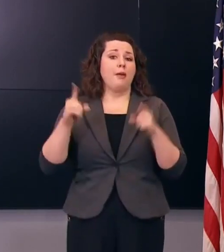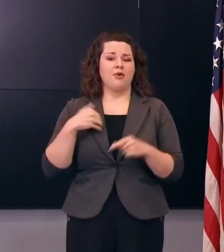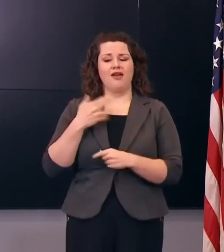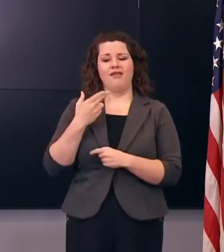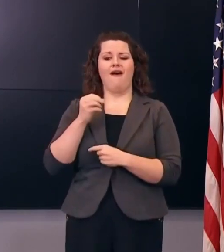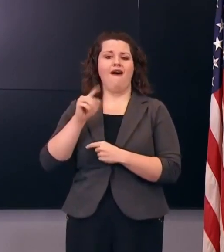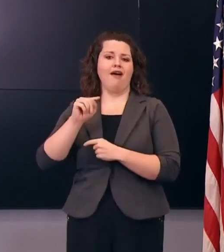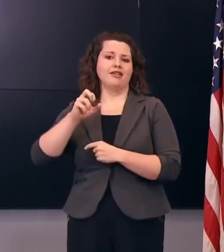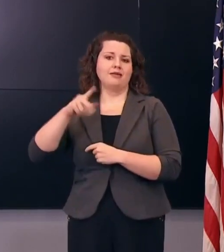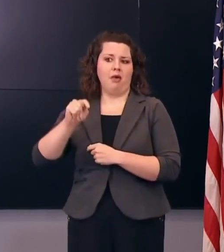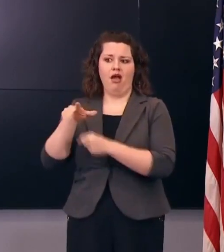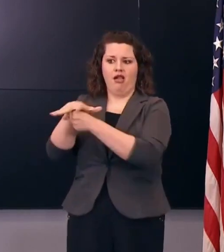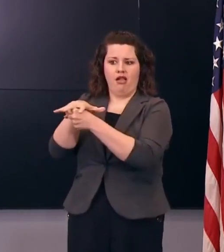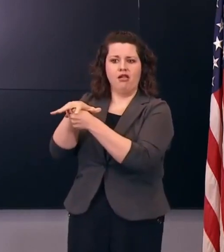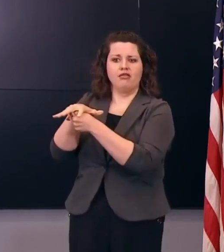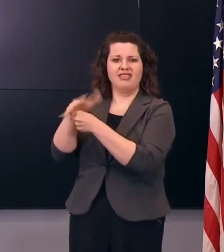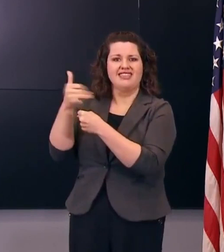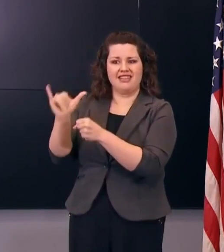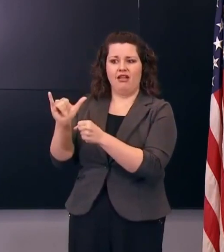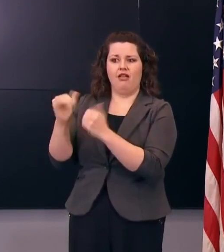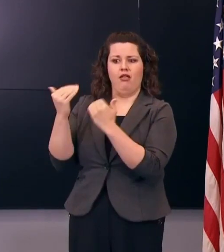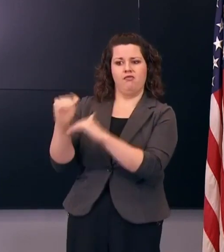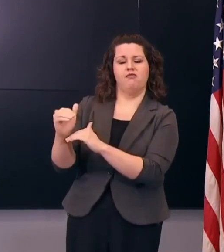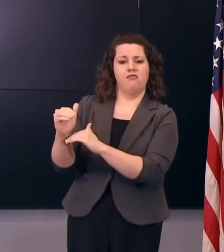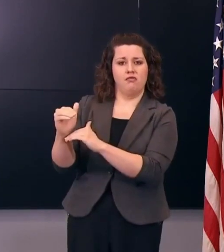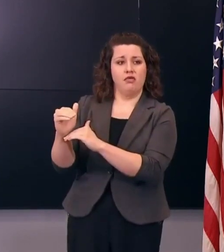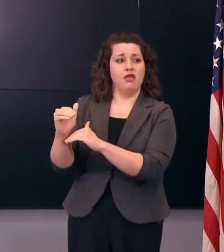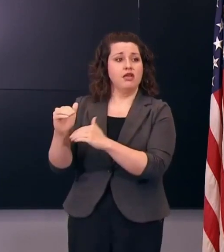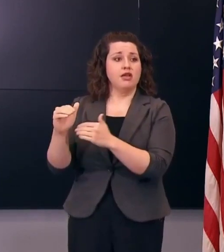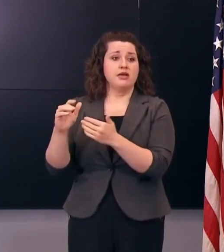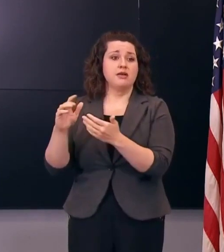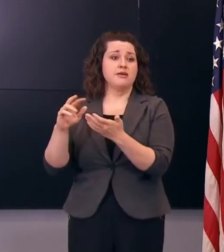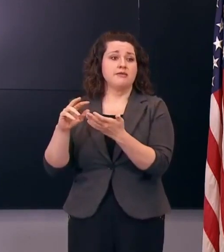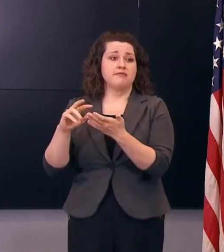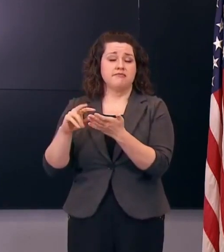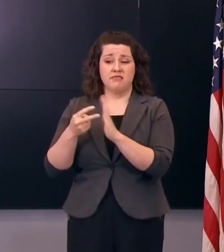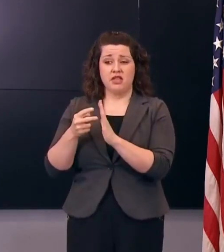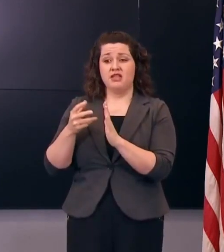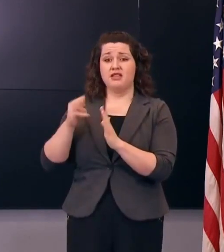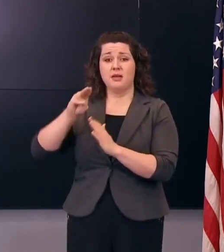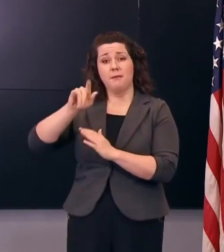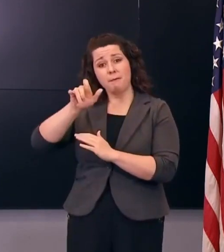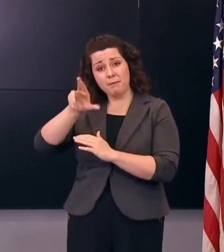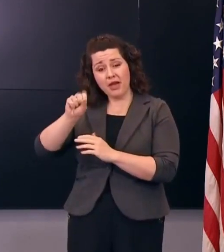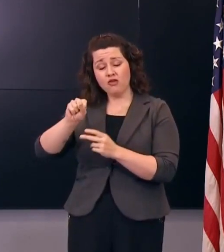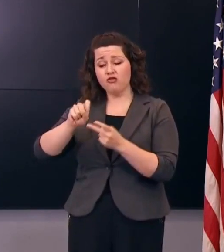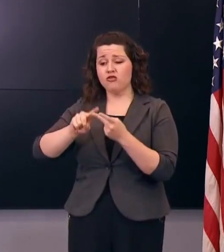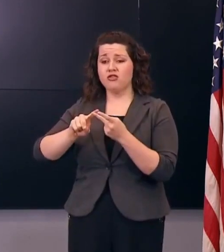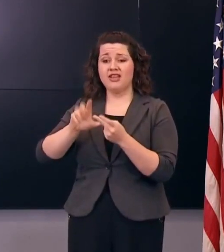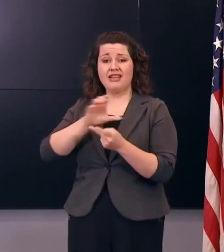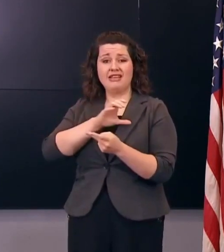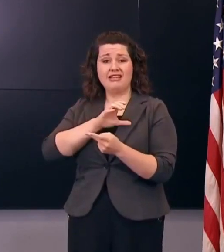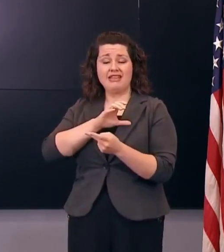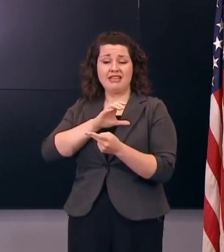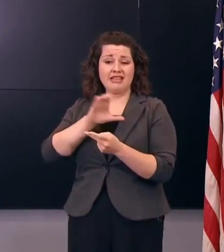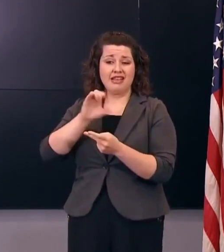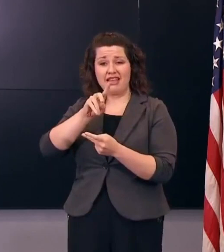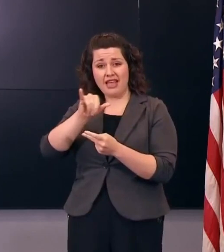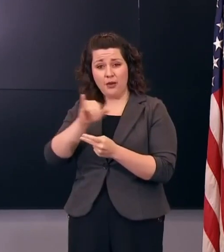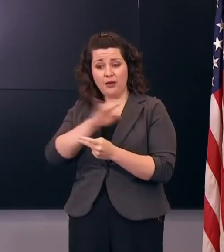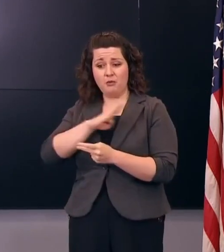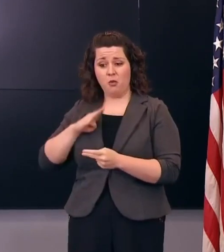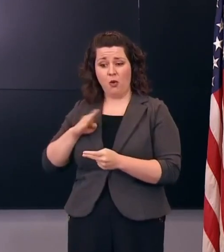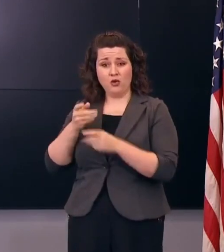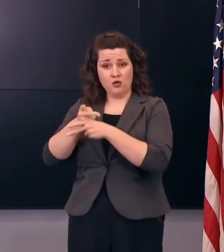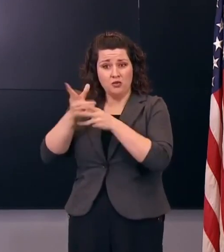hotspots that would still have restrictions, would you defer to mayors and county boards of supervisors, or would you make that decision? Well, I think we would